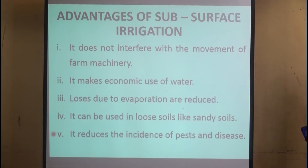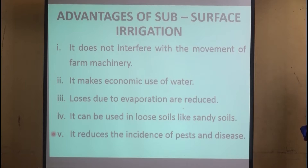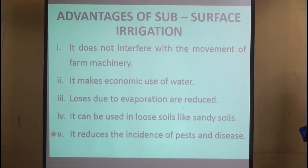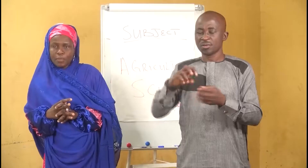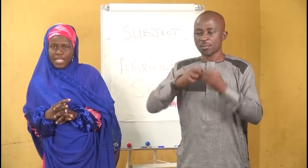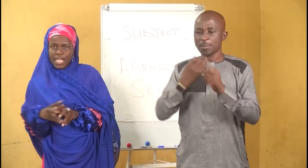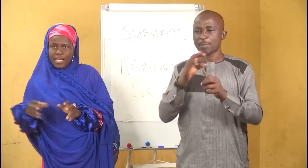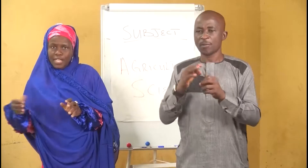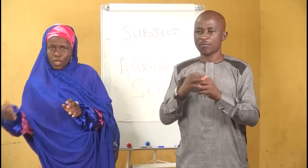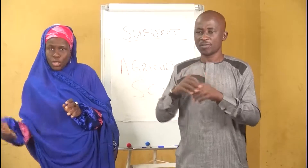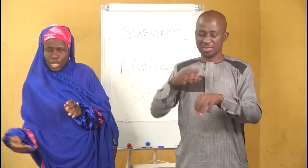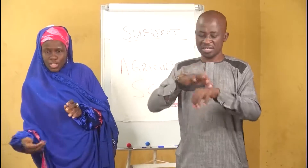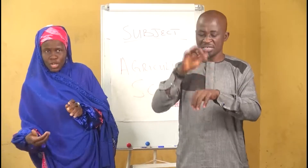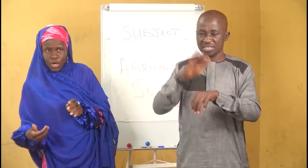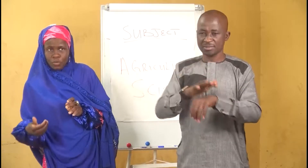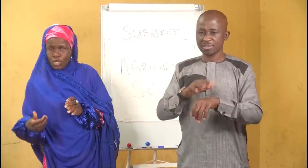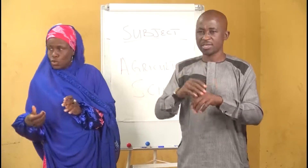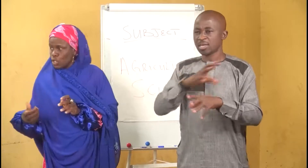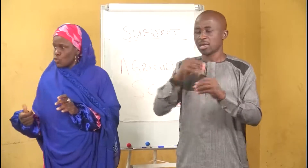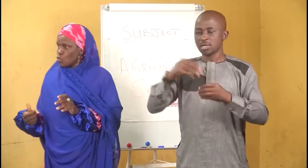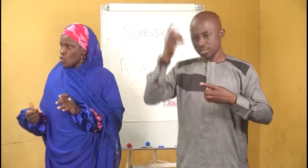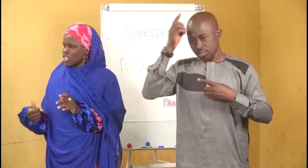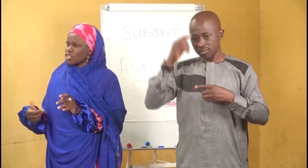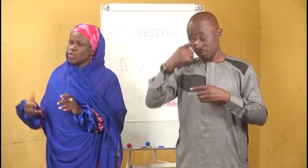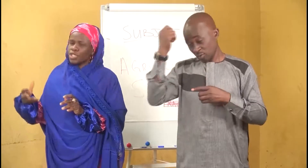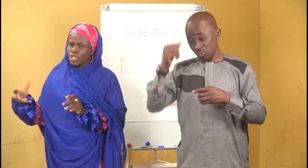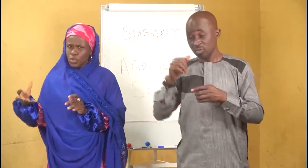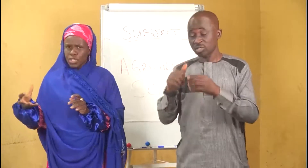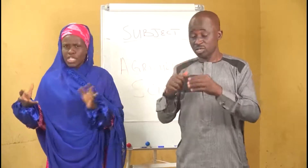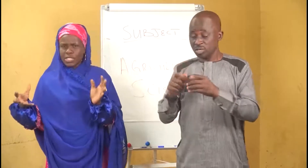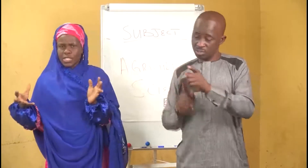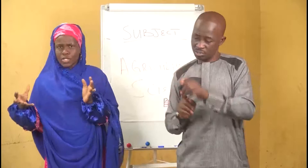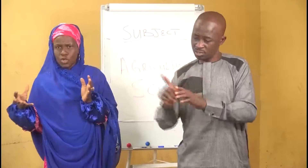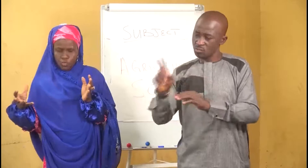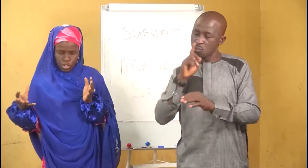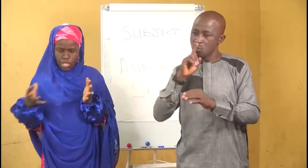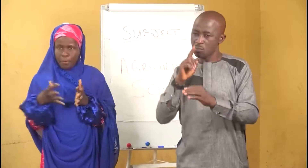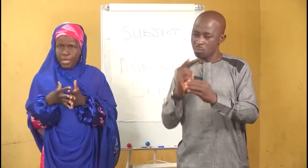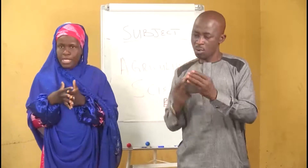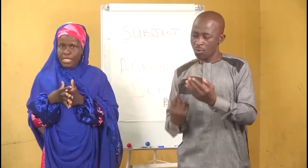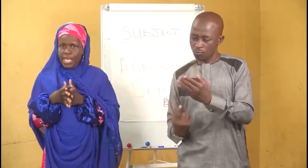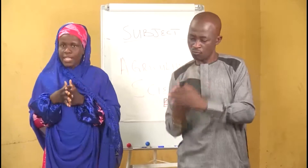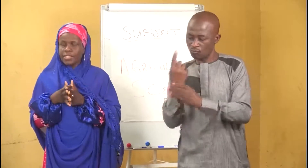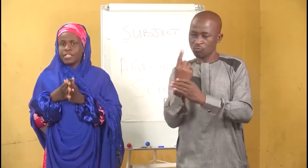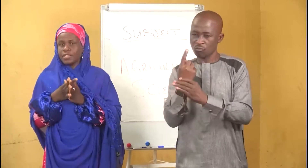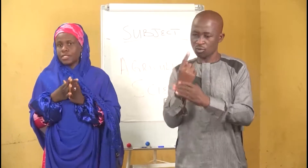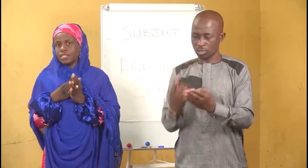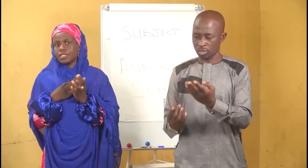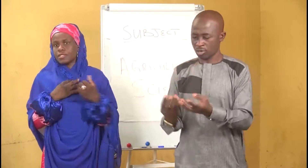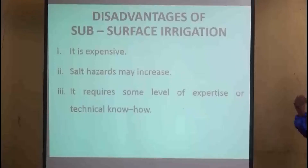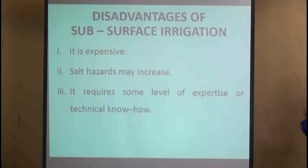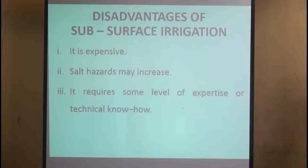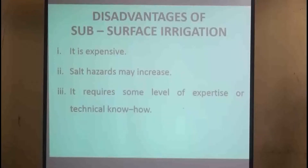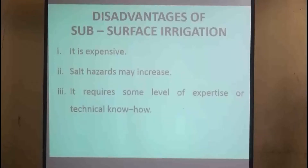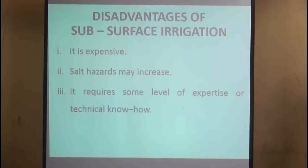disease. Since the pipes are laid under the ground, so it will what? It will reduce incidence of what? Pests and